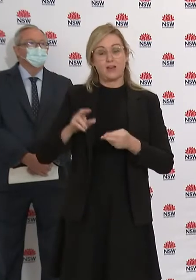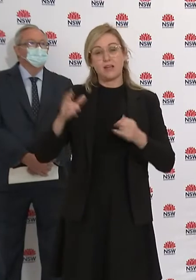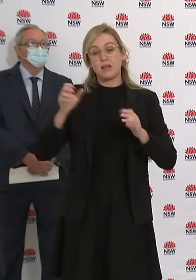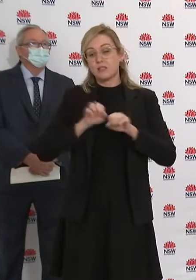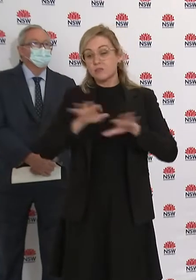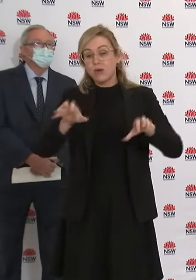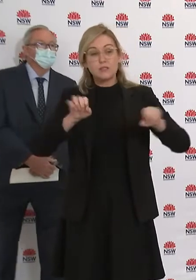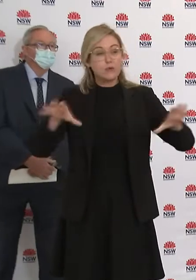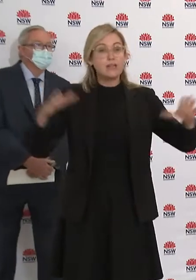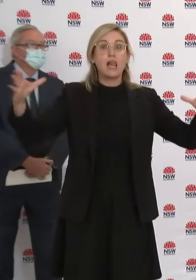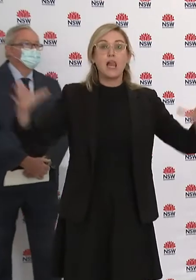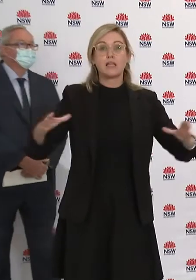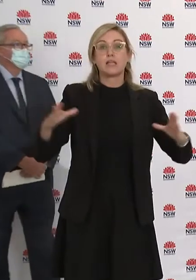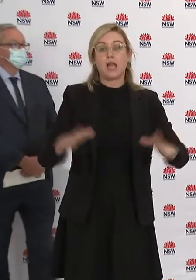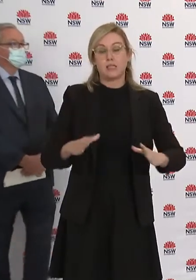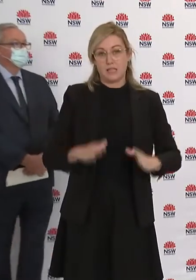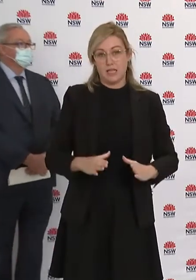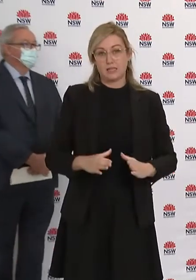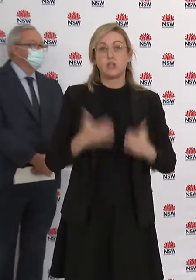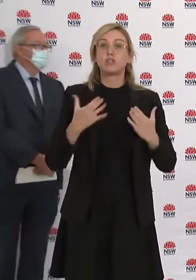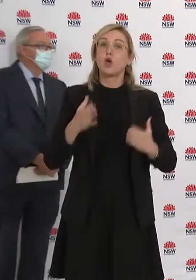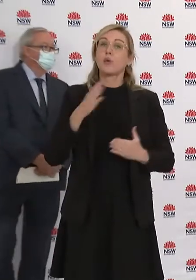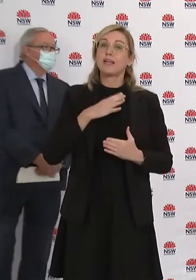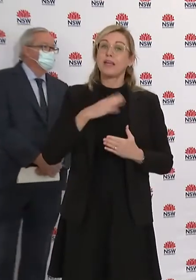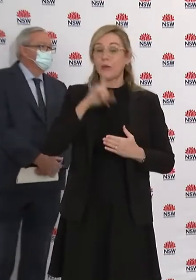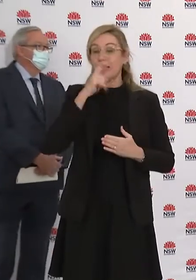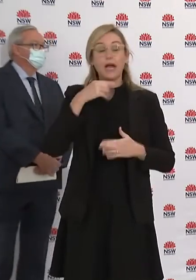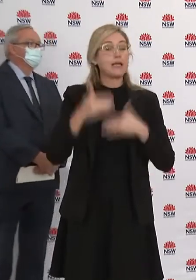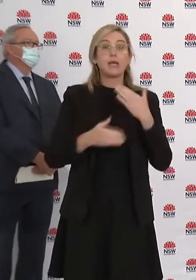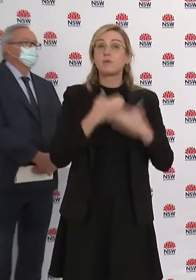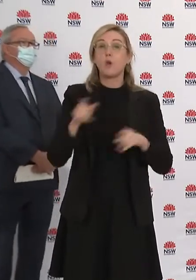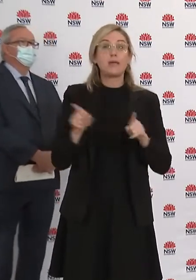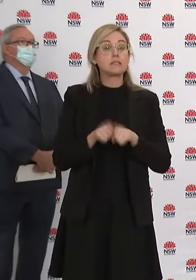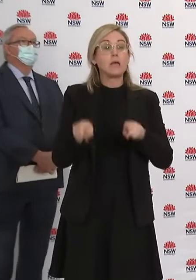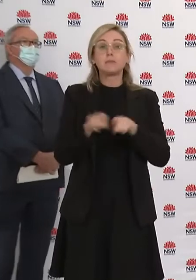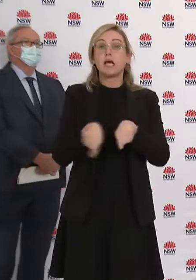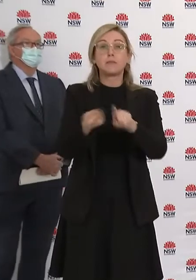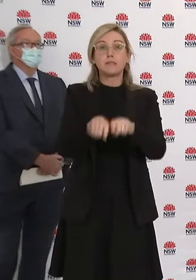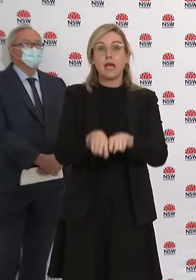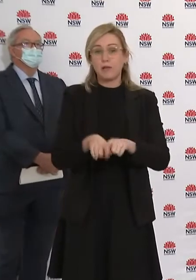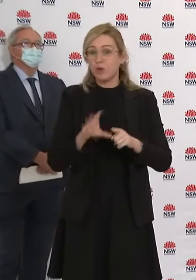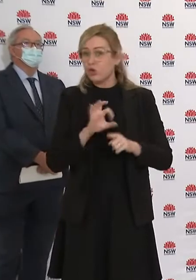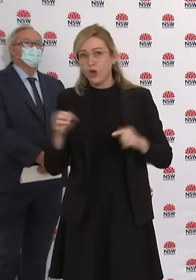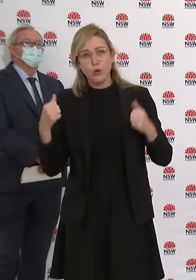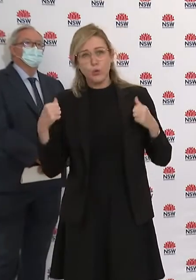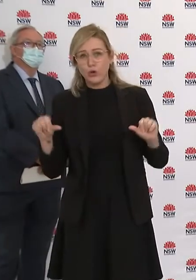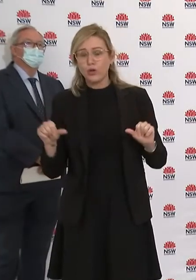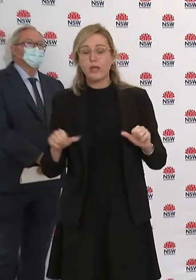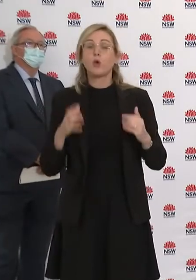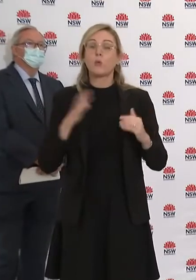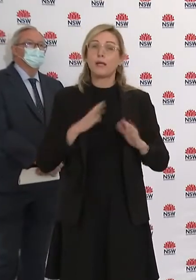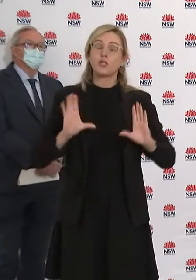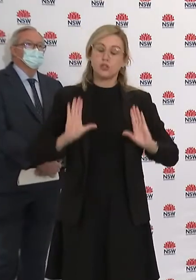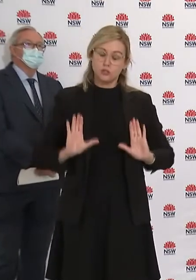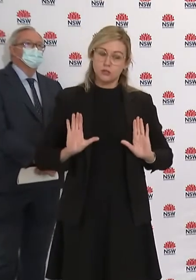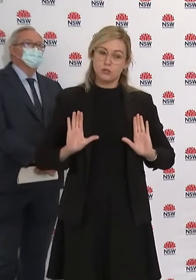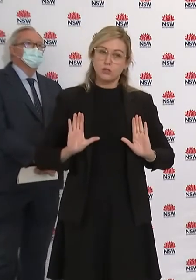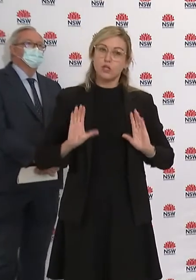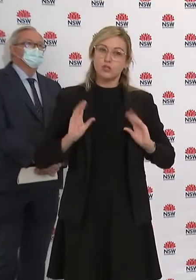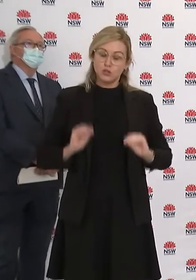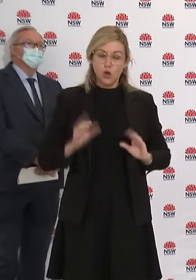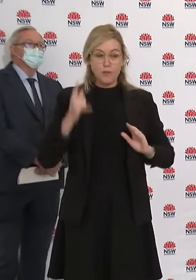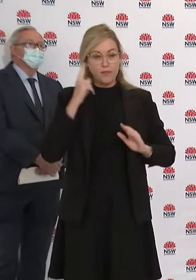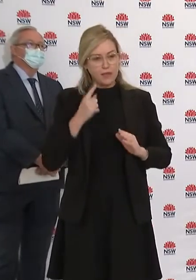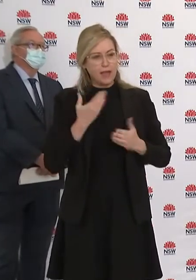point continuing without taking the time to pause, reflect, and look at what else we can do. So the two elements